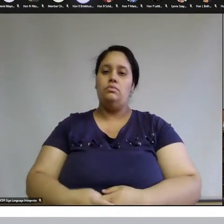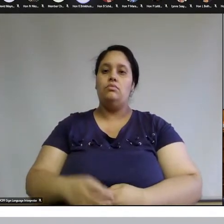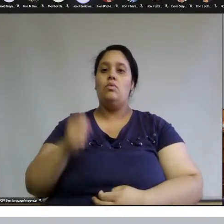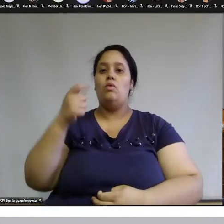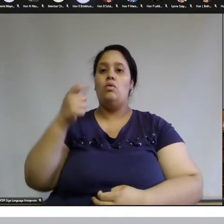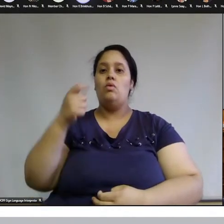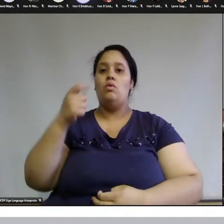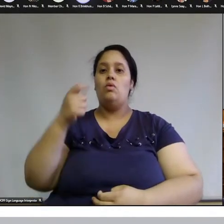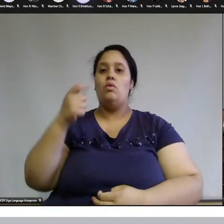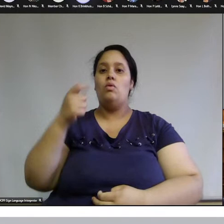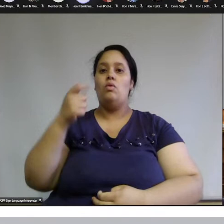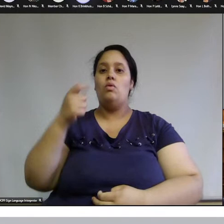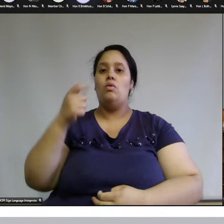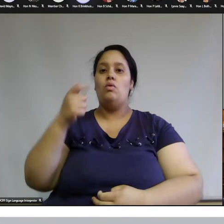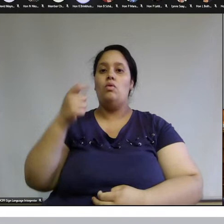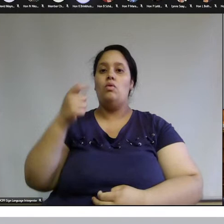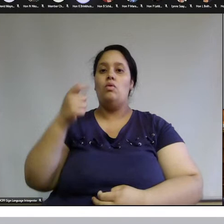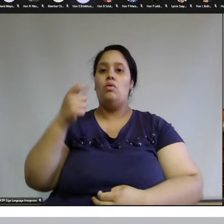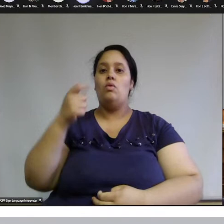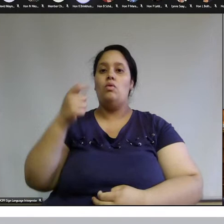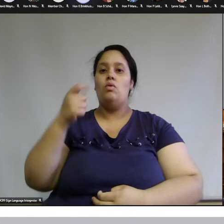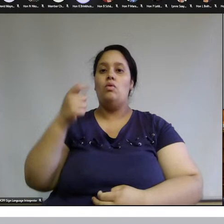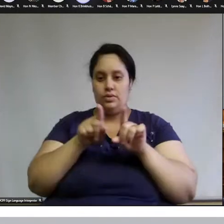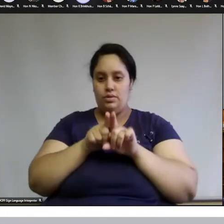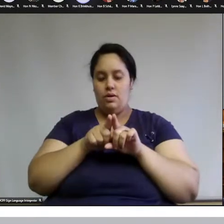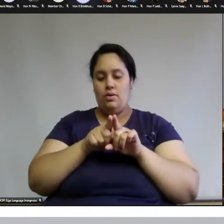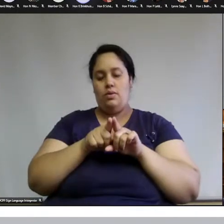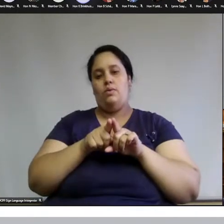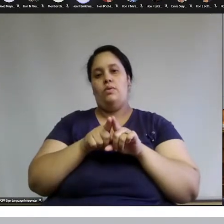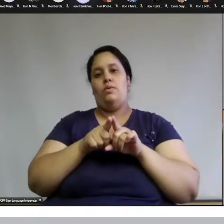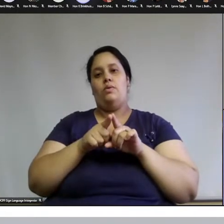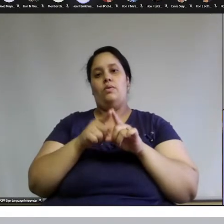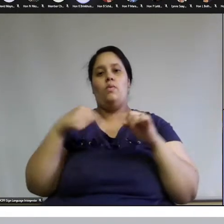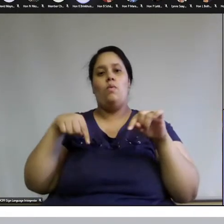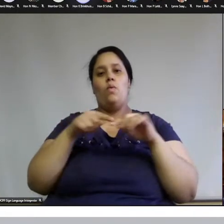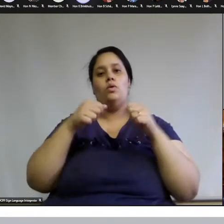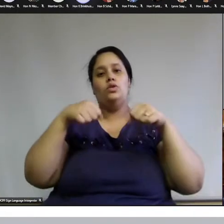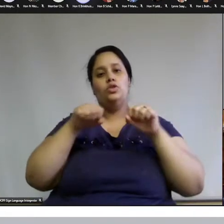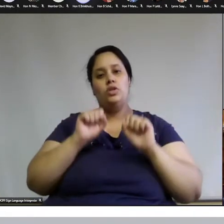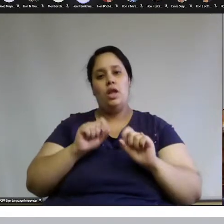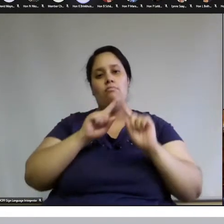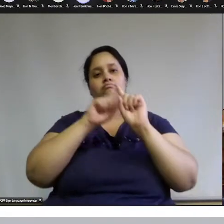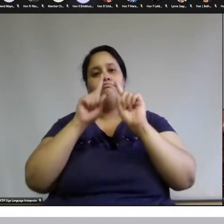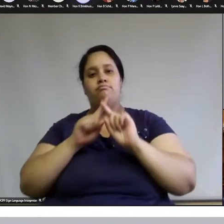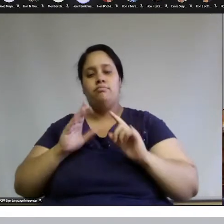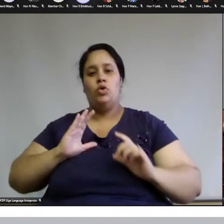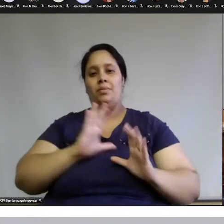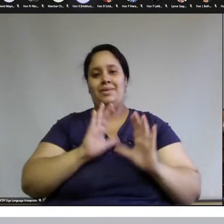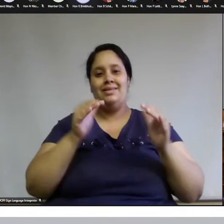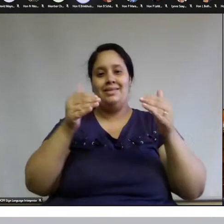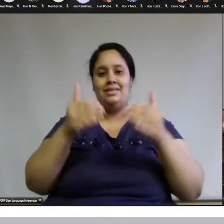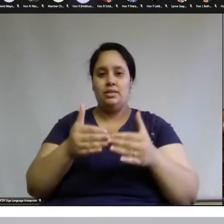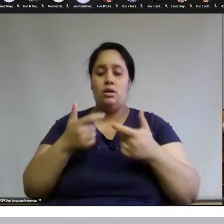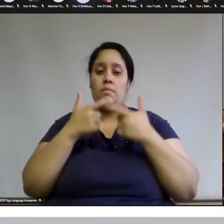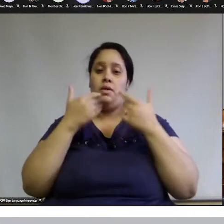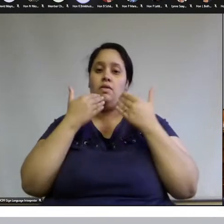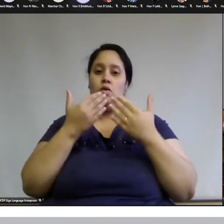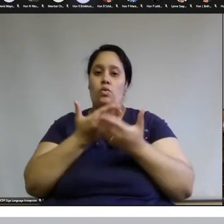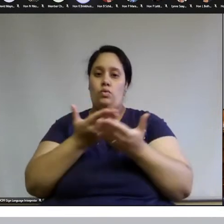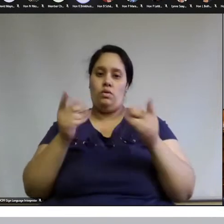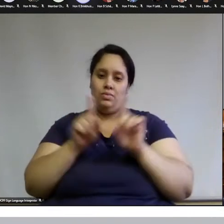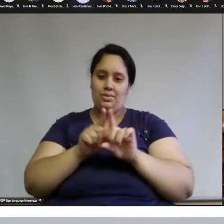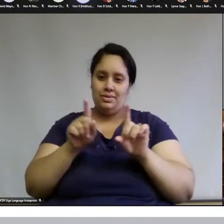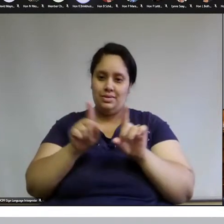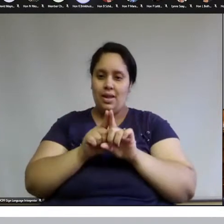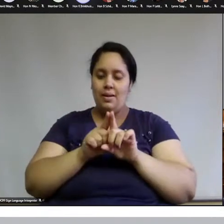a big thank you to them. All the chairs of the different committees, very big thank you to them